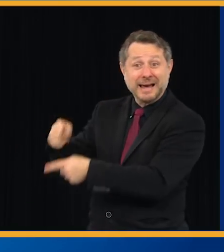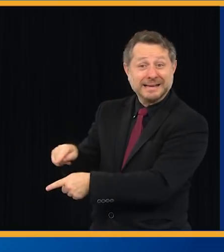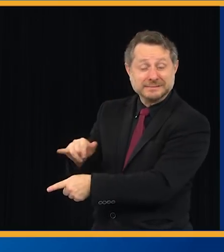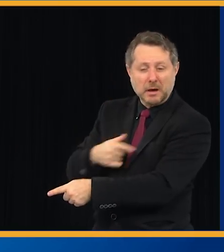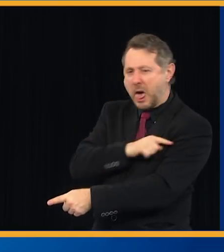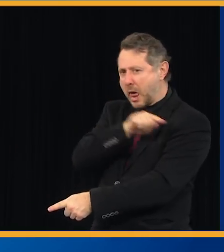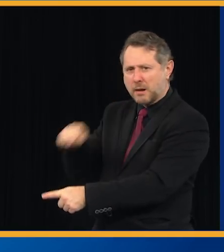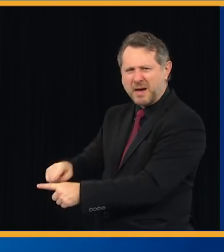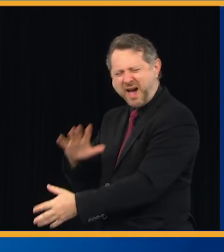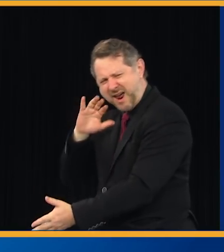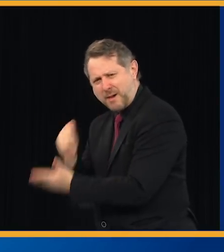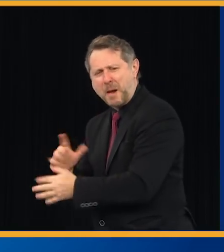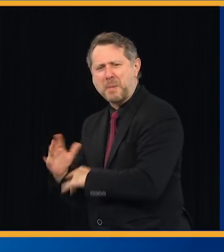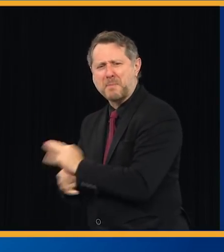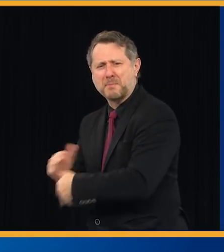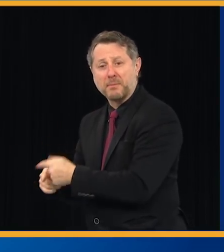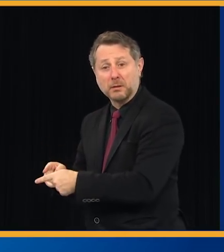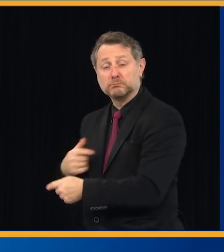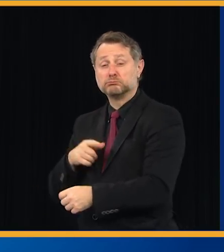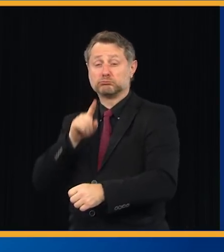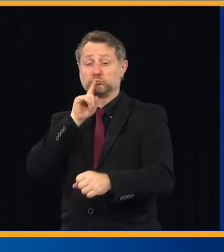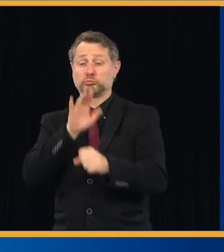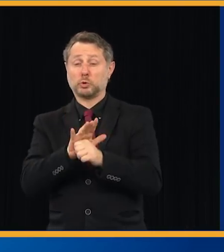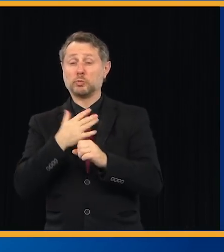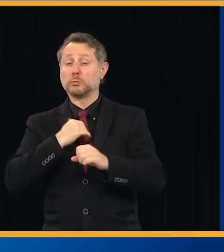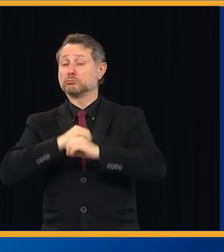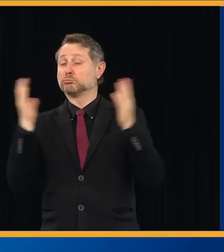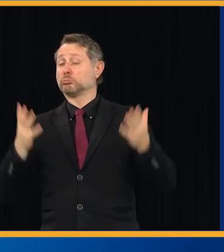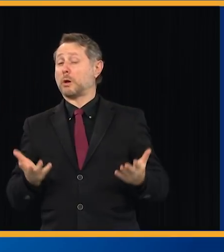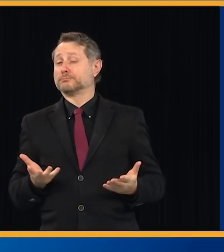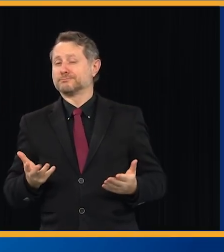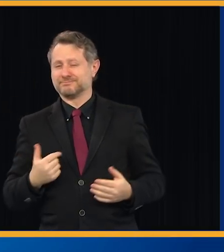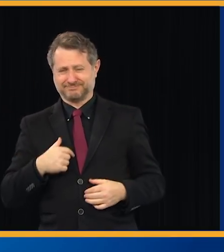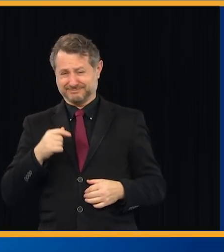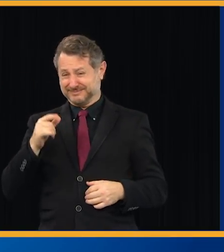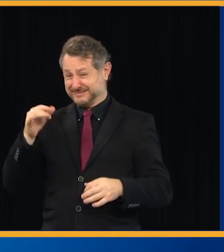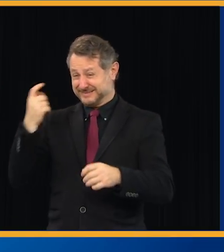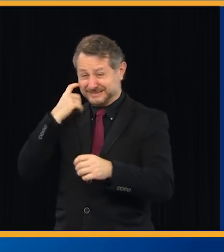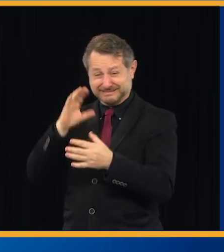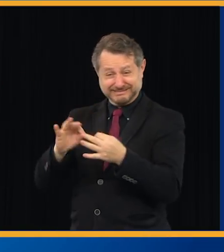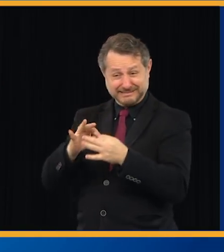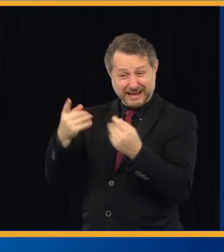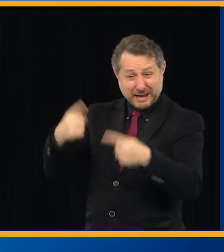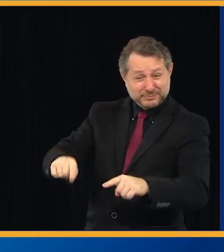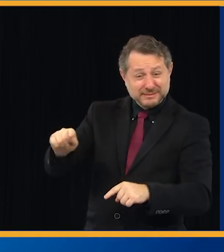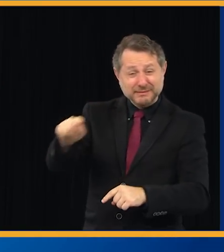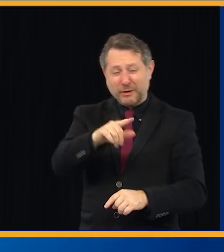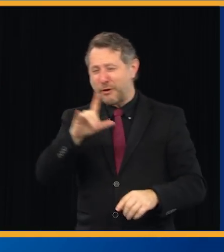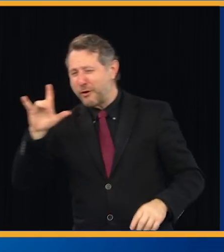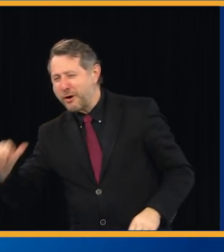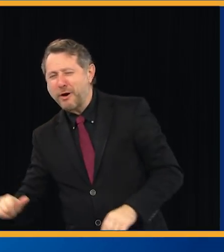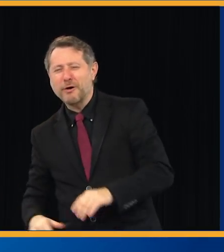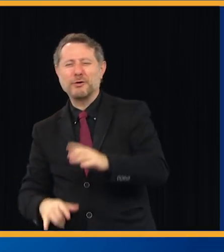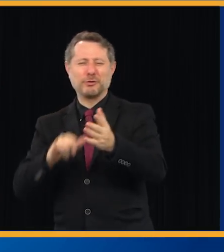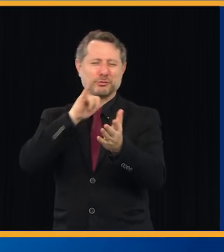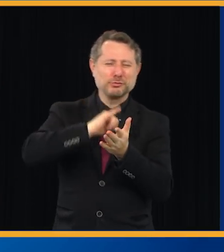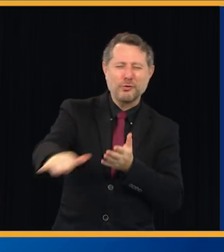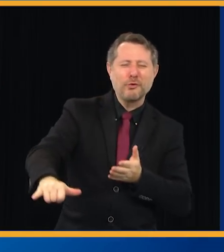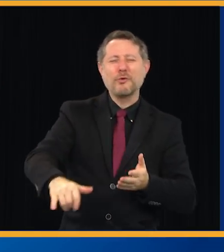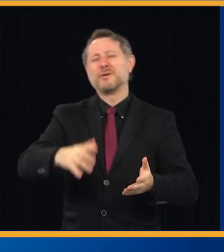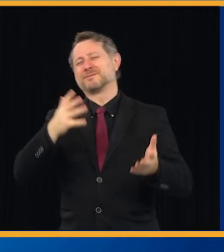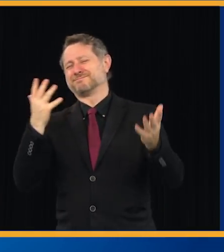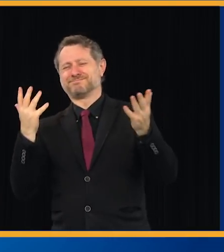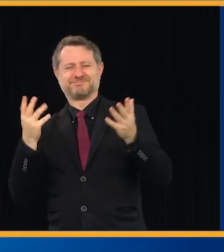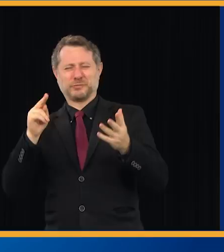sort of awful period, to be a period, as you described in Long Island, where New York State, New York City, everyone comes out stronger.